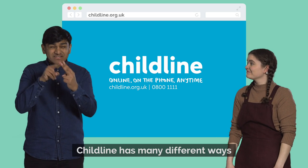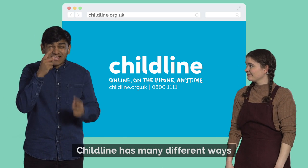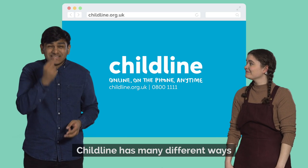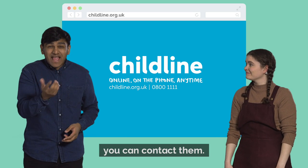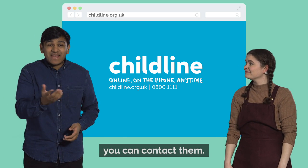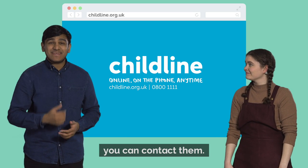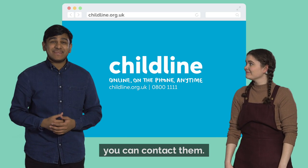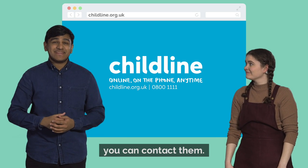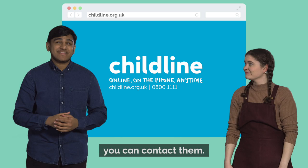ways you can contact them.